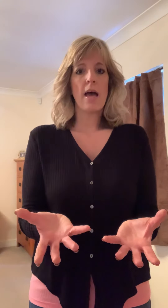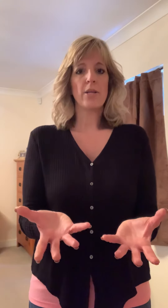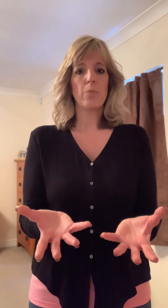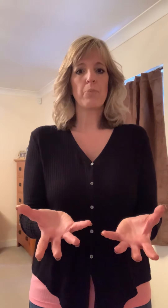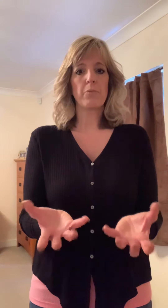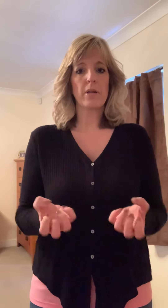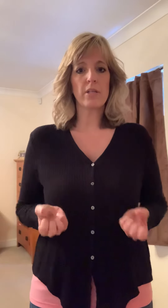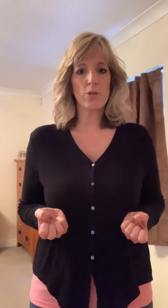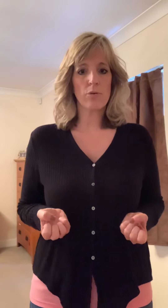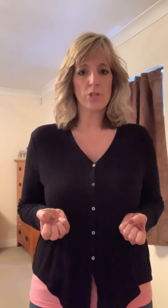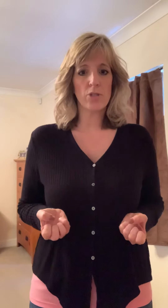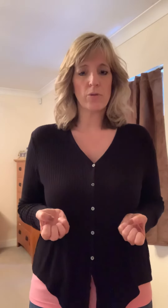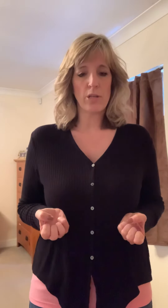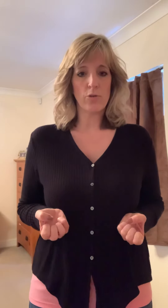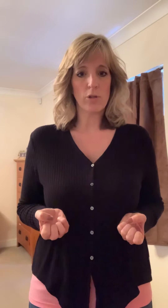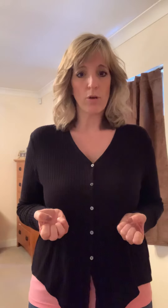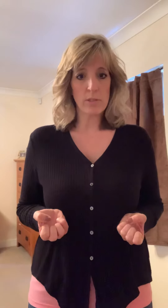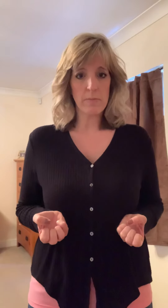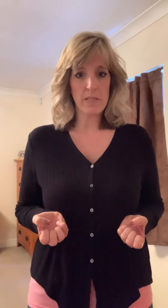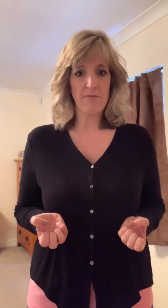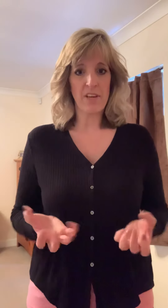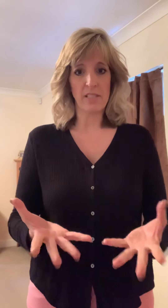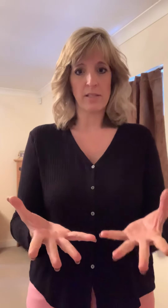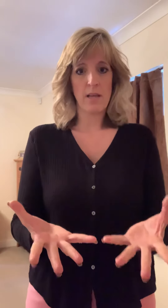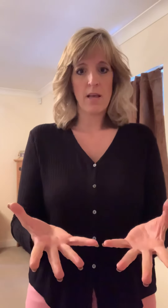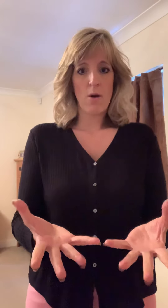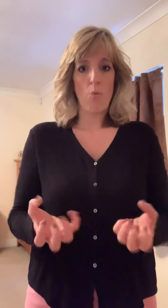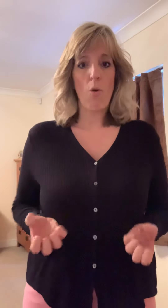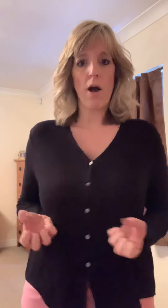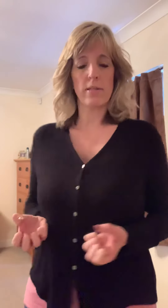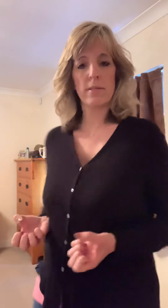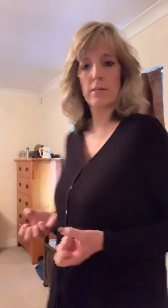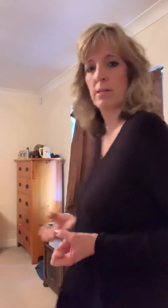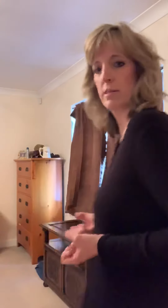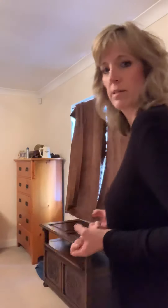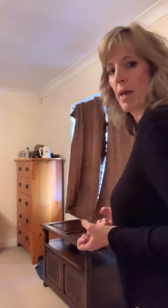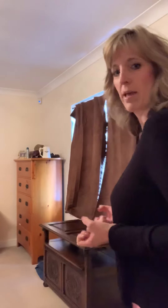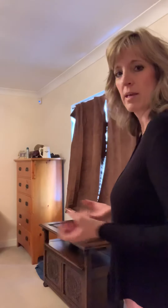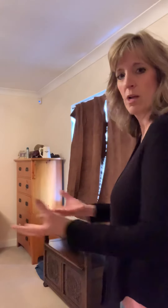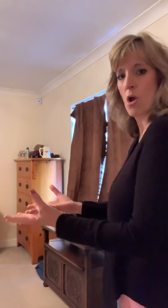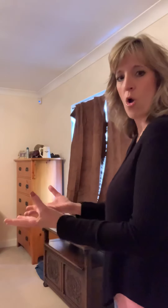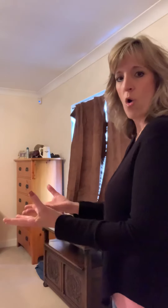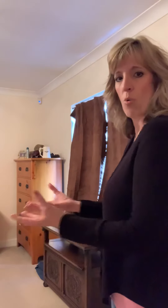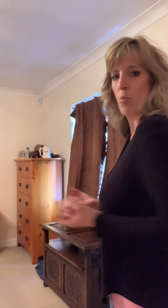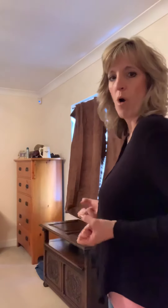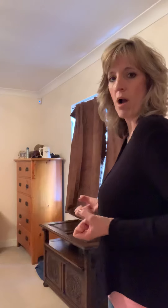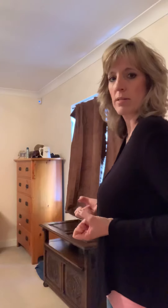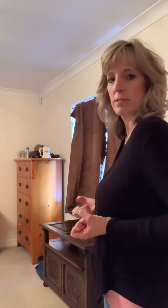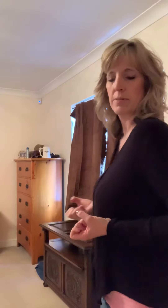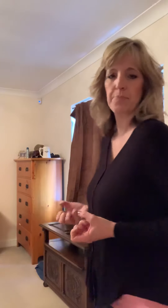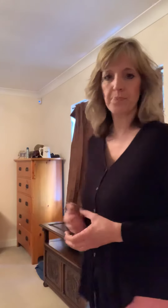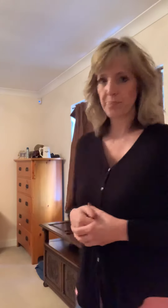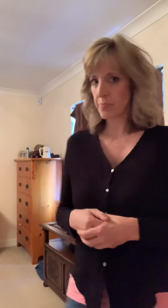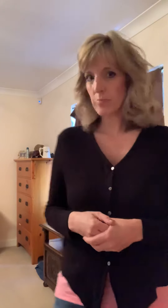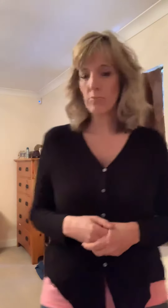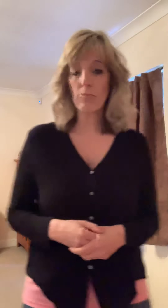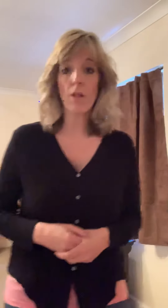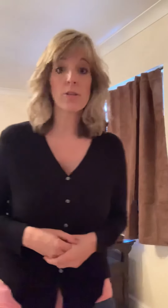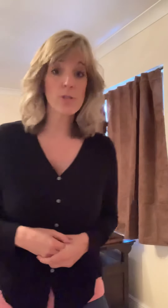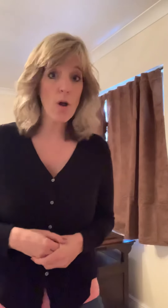you bring it towards you and you close them into fists. Want, okay? Want.